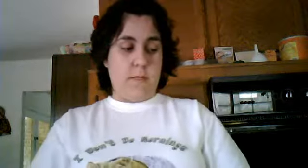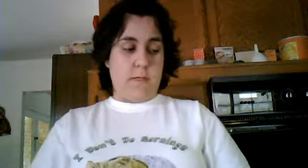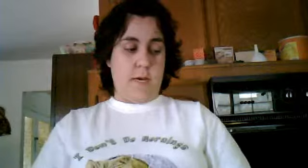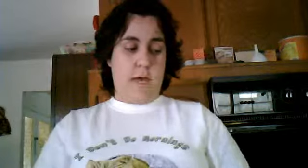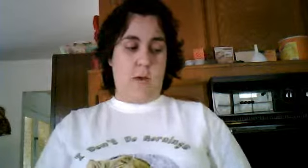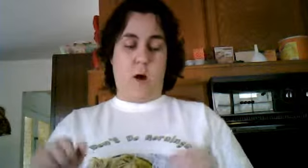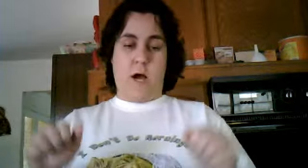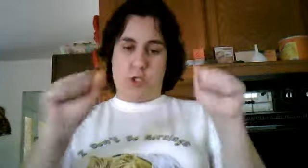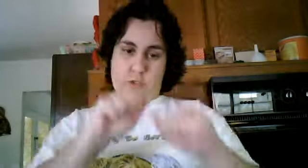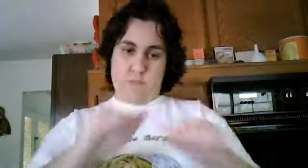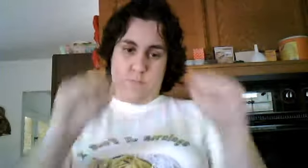Okay, wash.